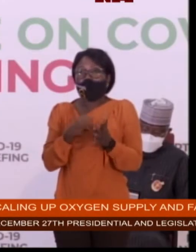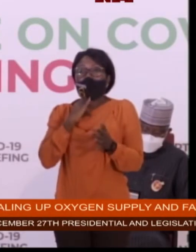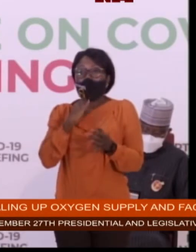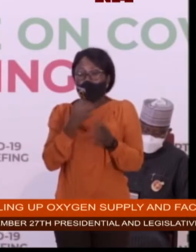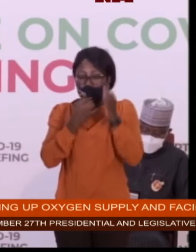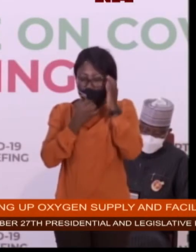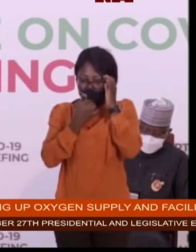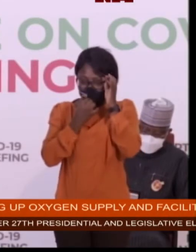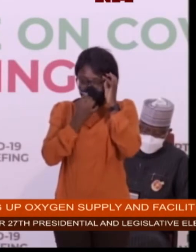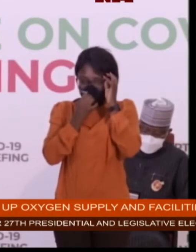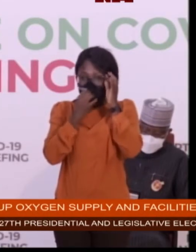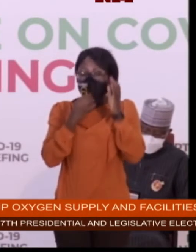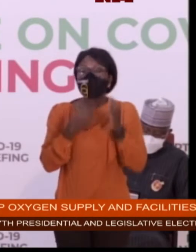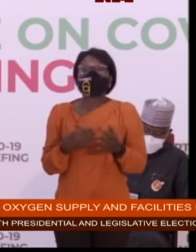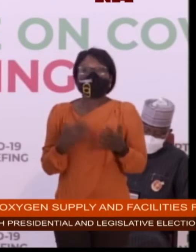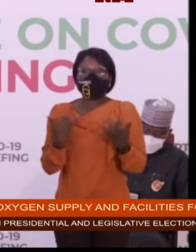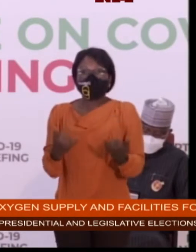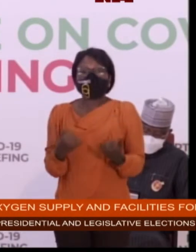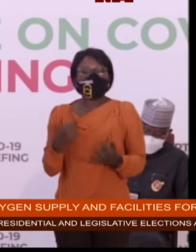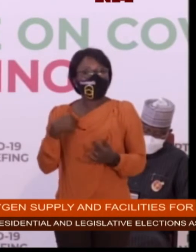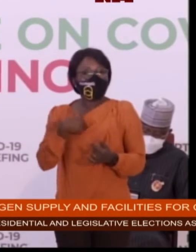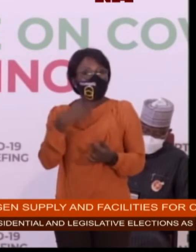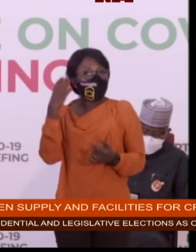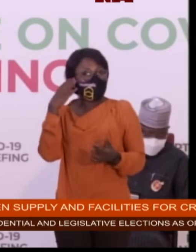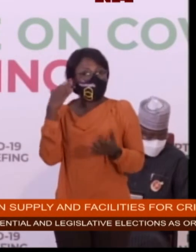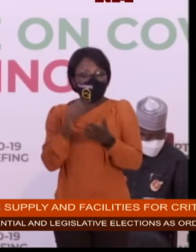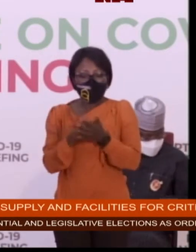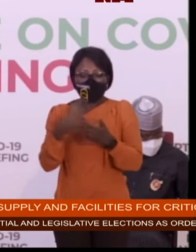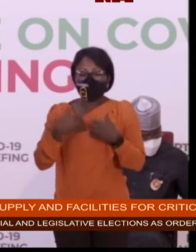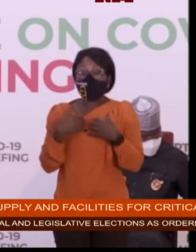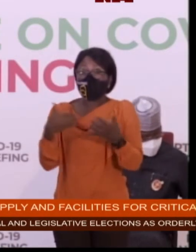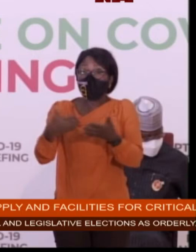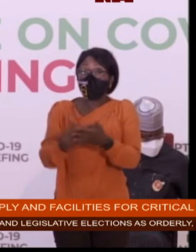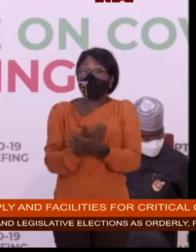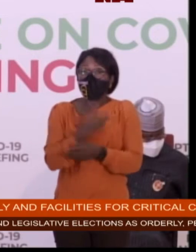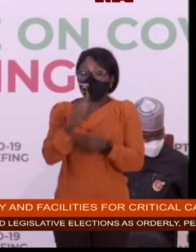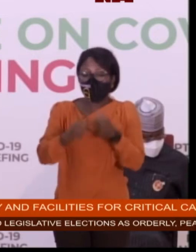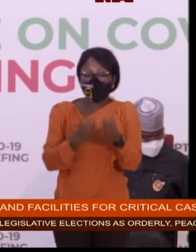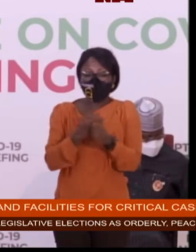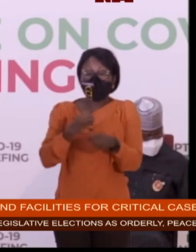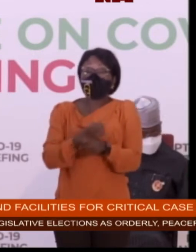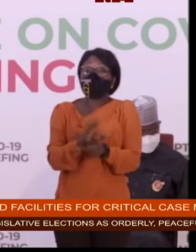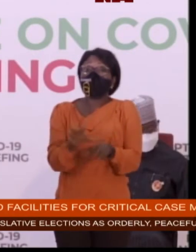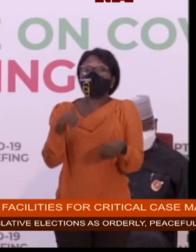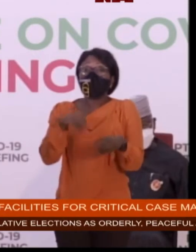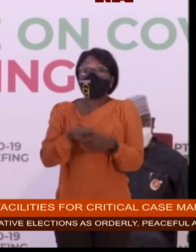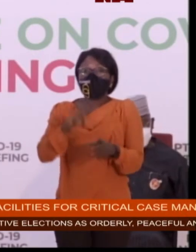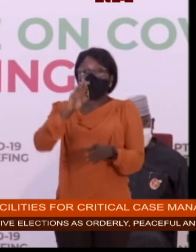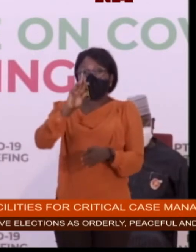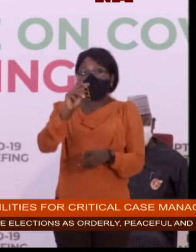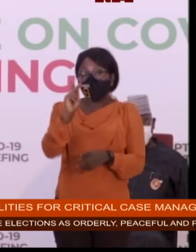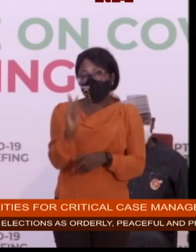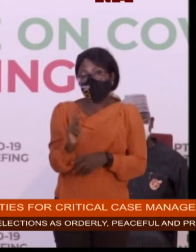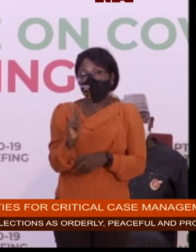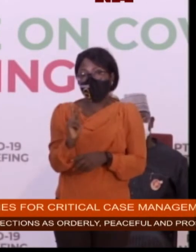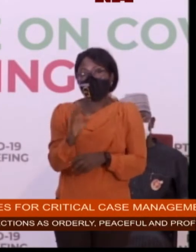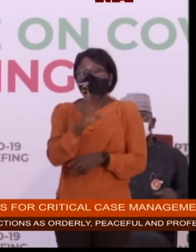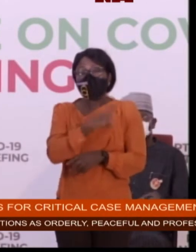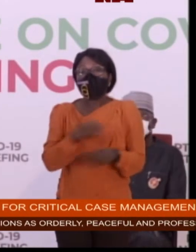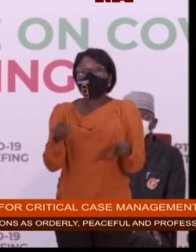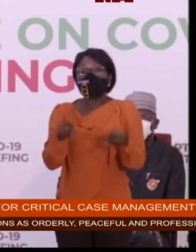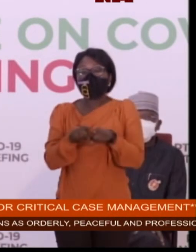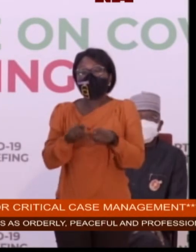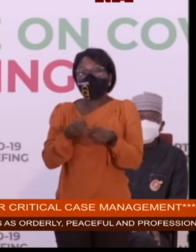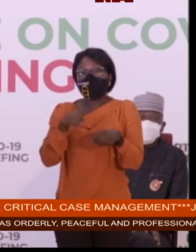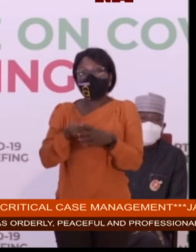wannan karan diddigan da muka yi akan yaduwan wannan cutar, wannan sabon dawon da ta yi daga watan